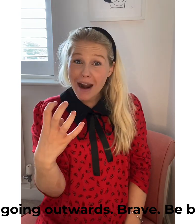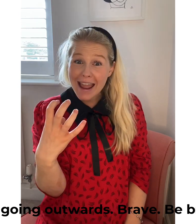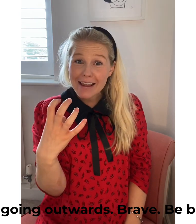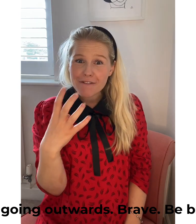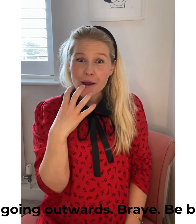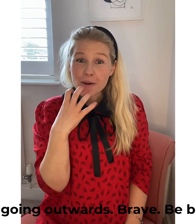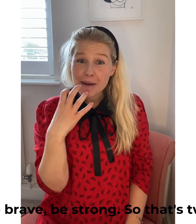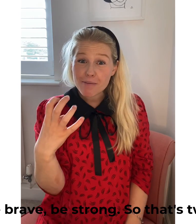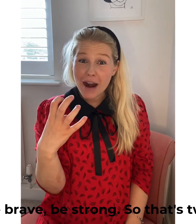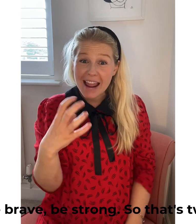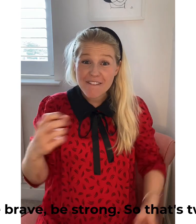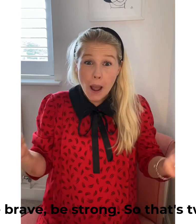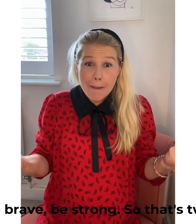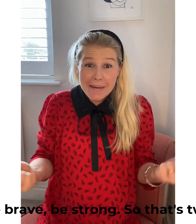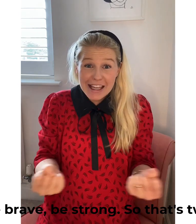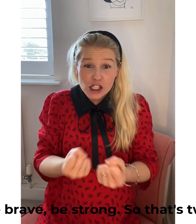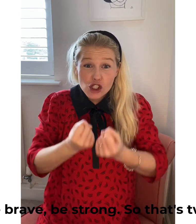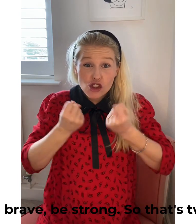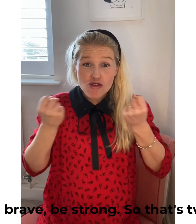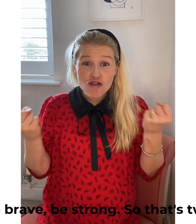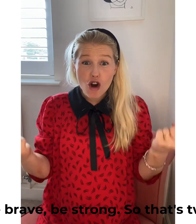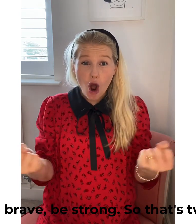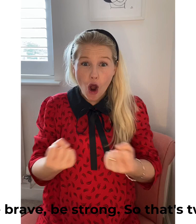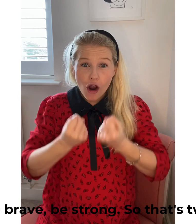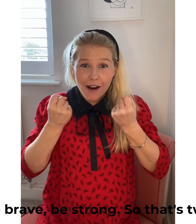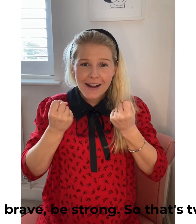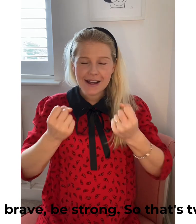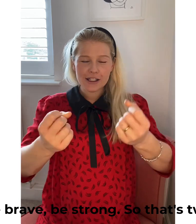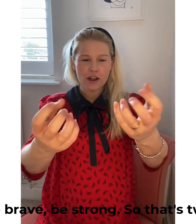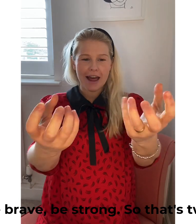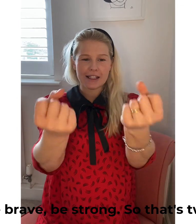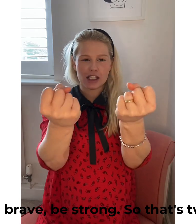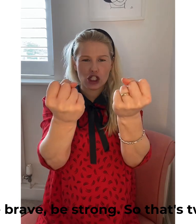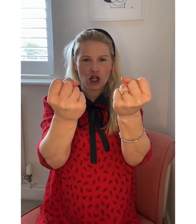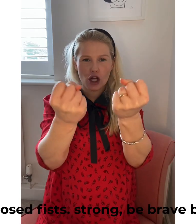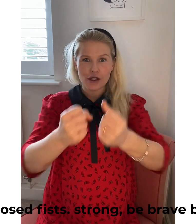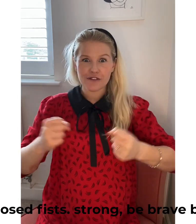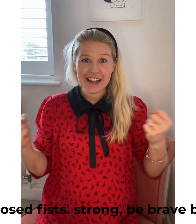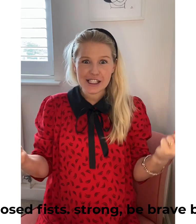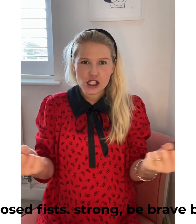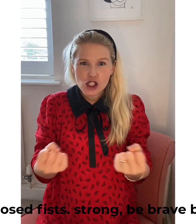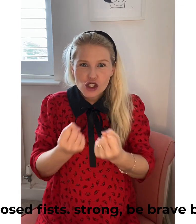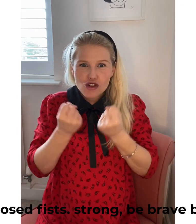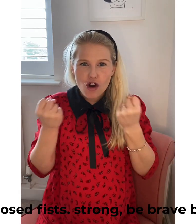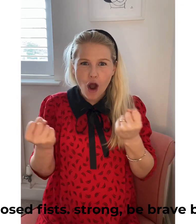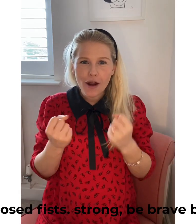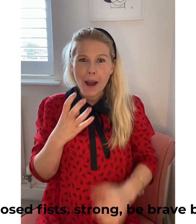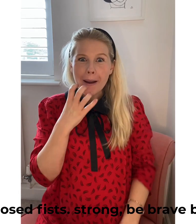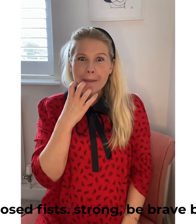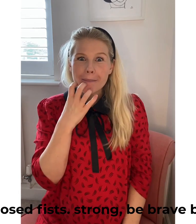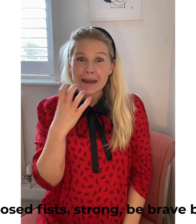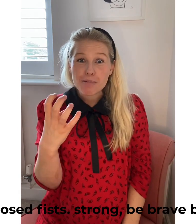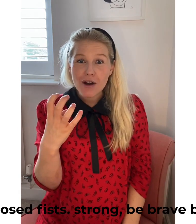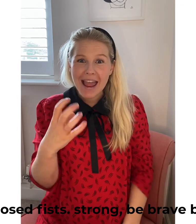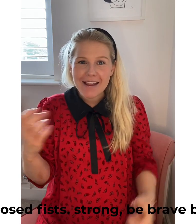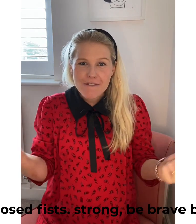brave, be brave, be strong. So that's two closed fists, strong. Be brave,